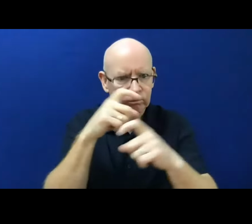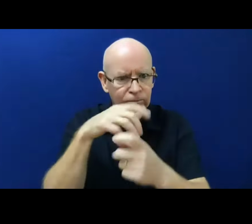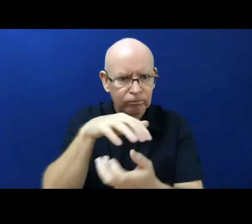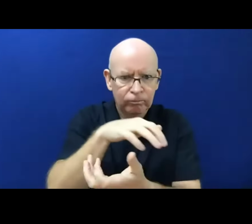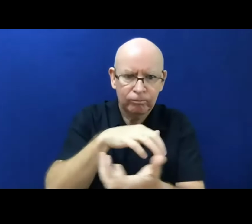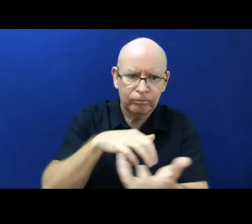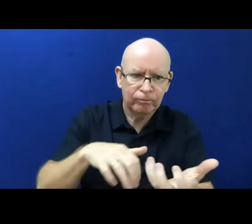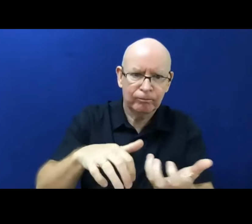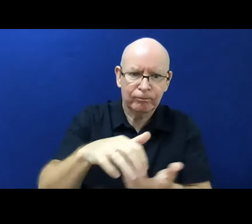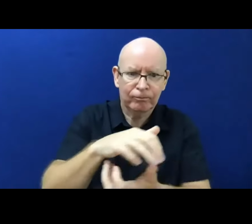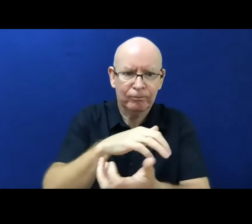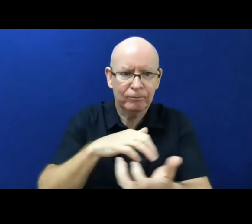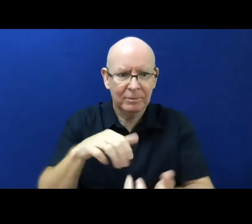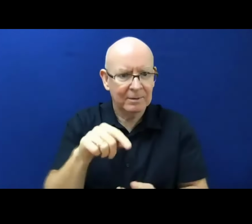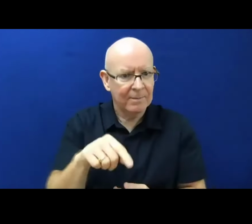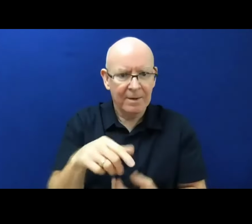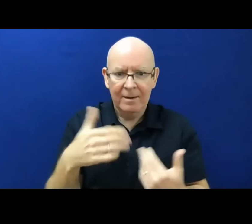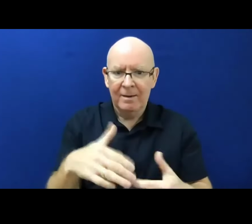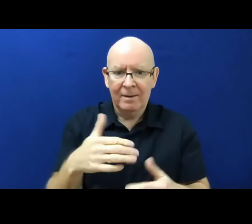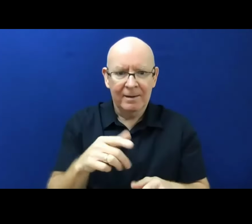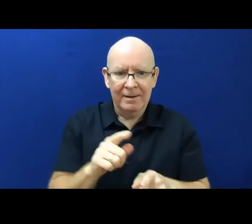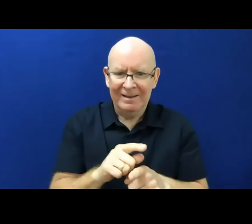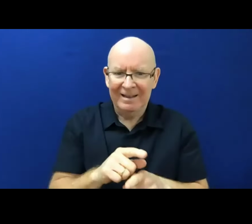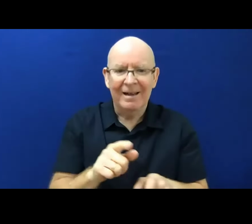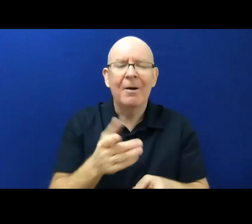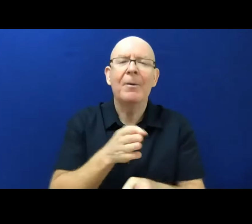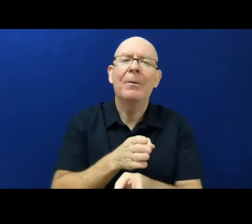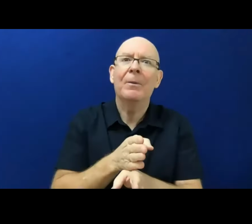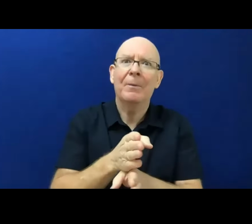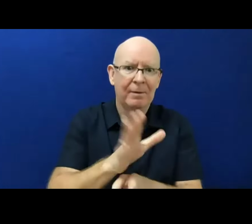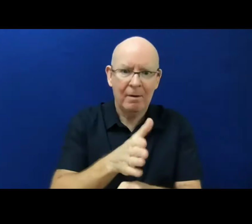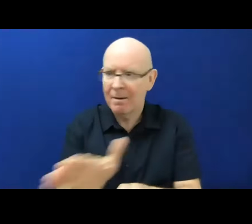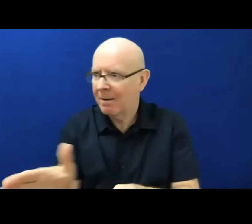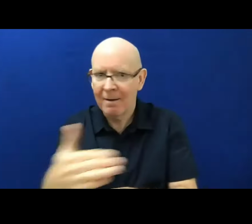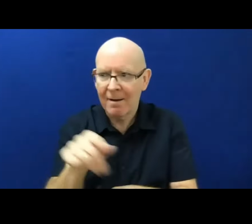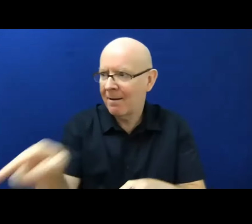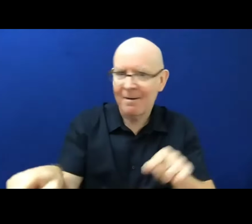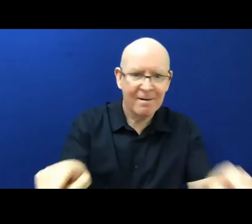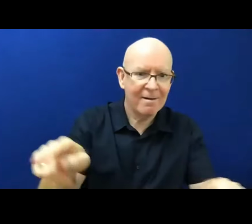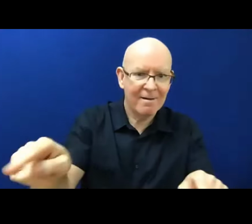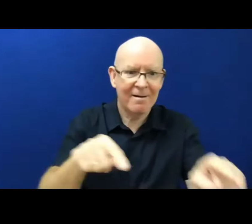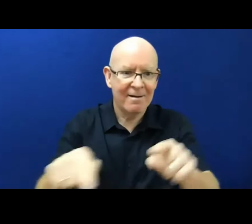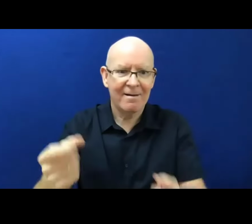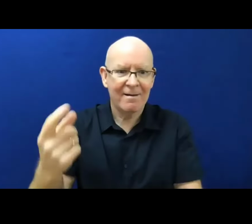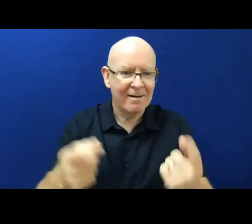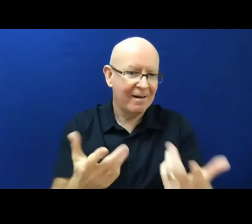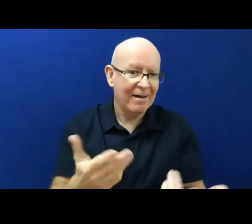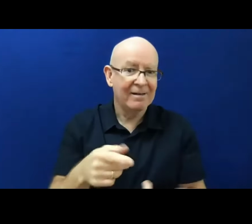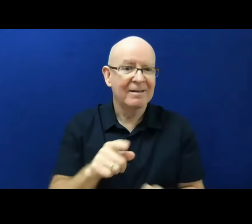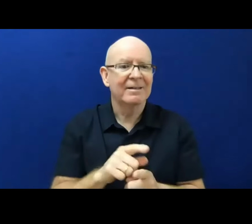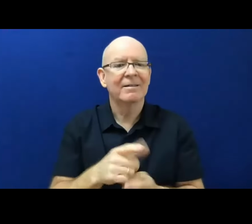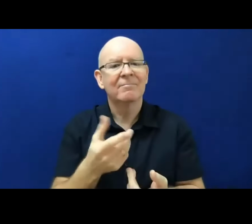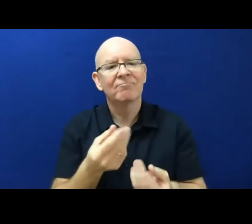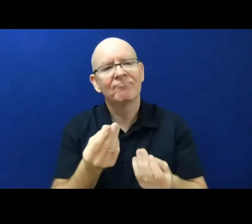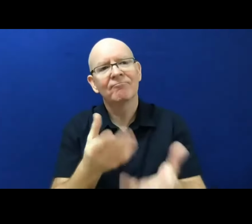is not likely to happen. Policy processes are complicated, they have various stages,